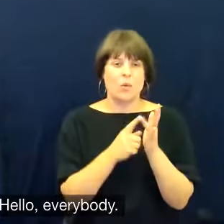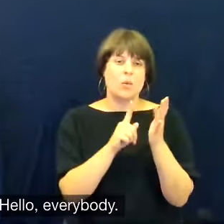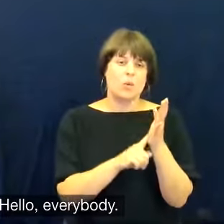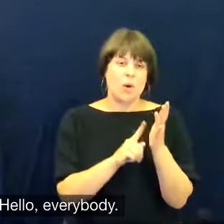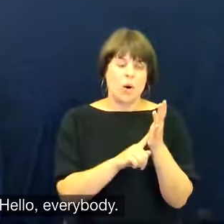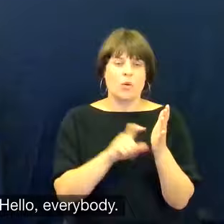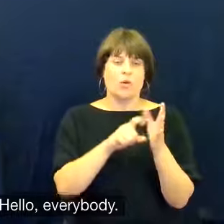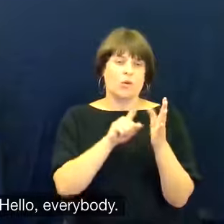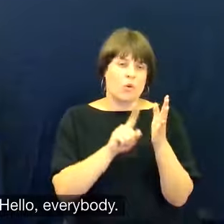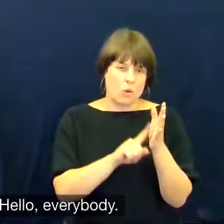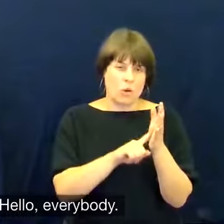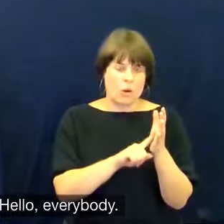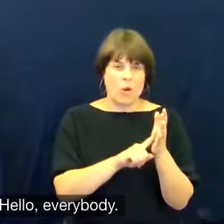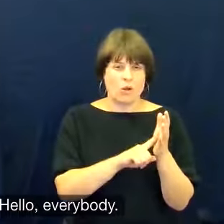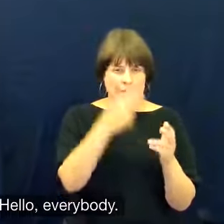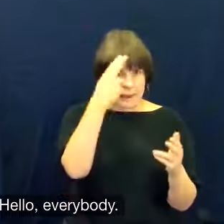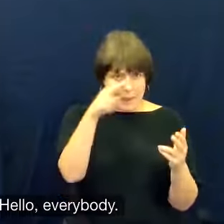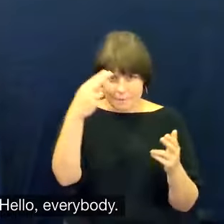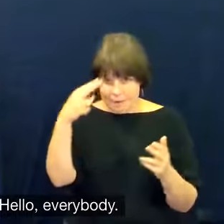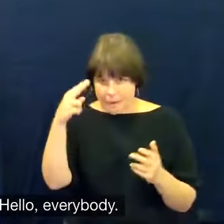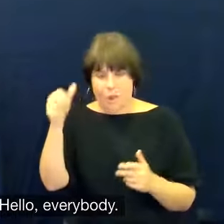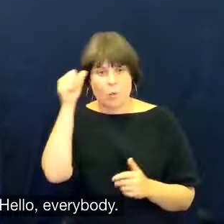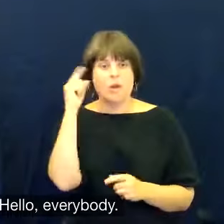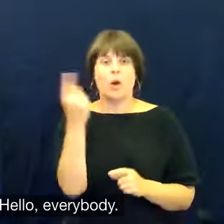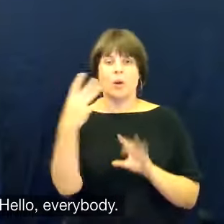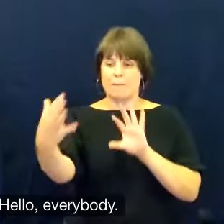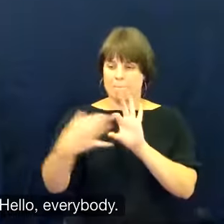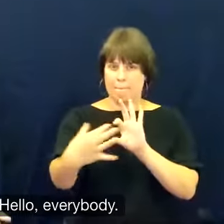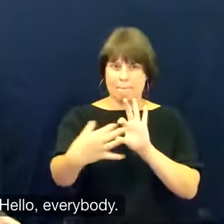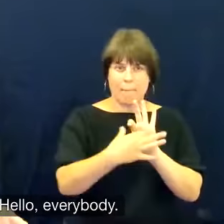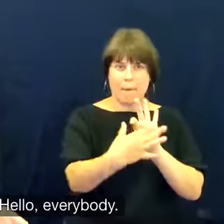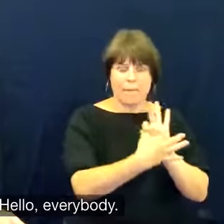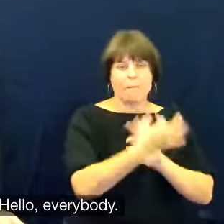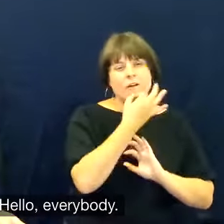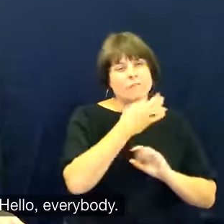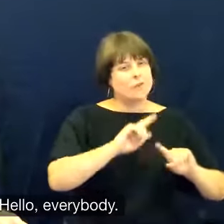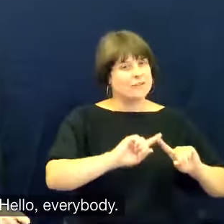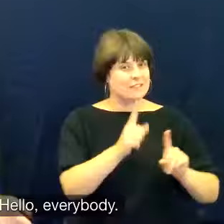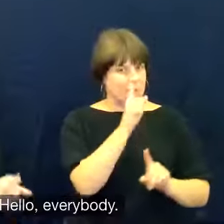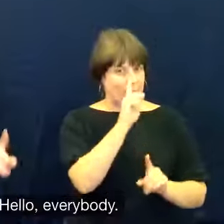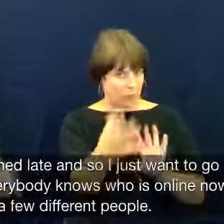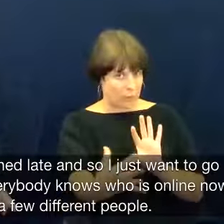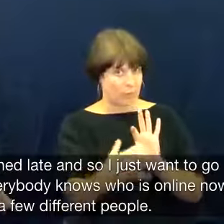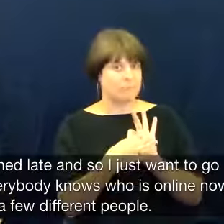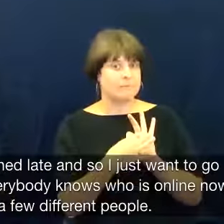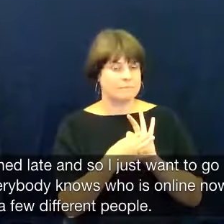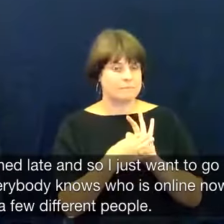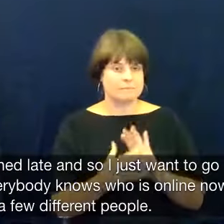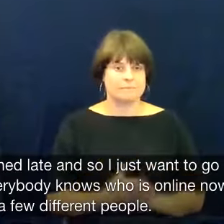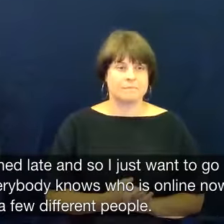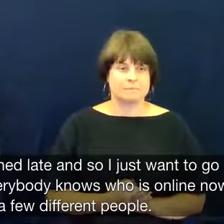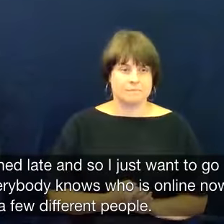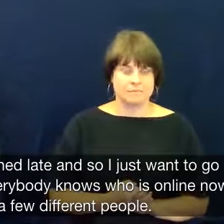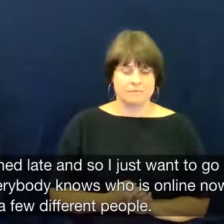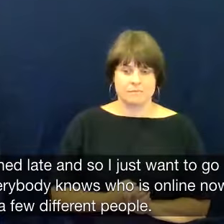so everybody knows who is online now, because there are a few different people. So we're not able to see on